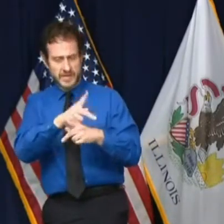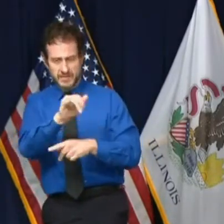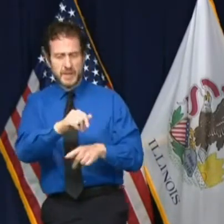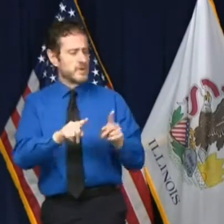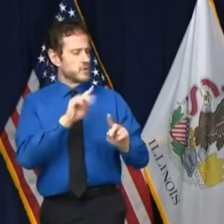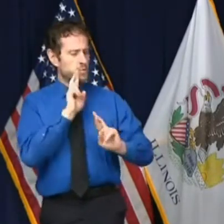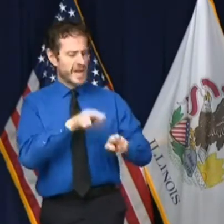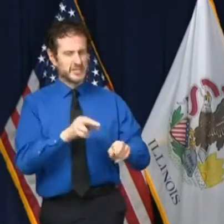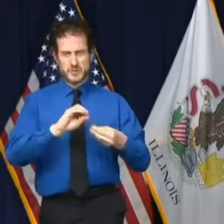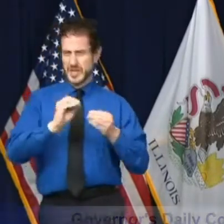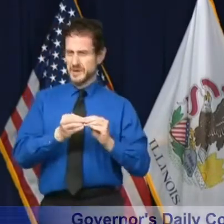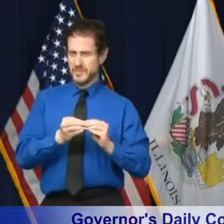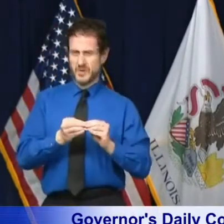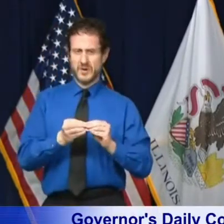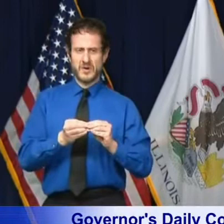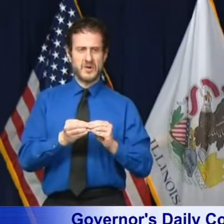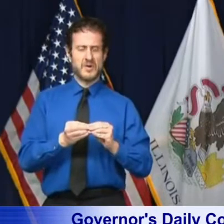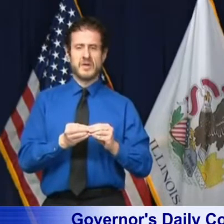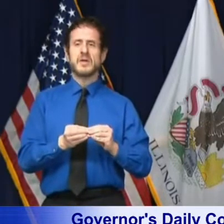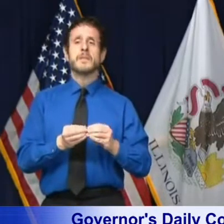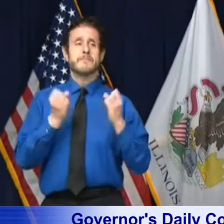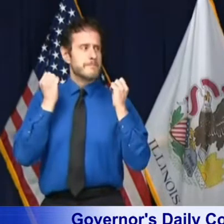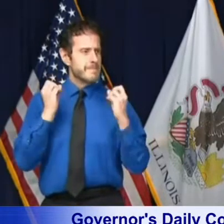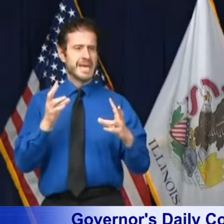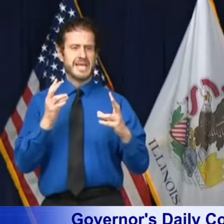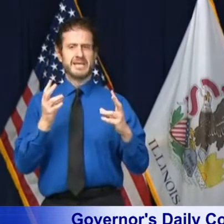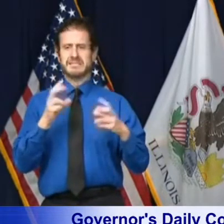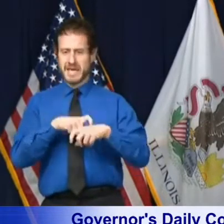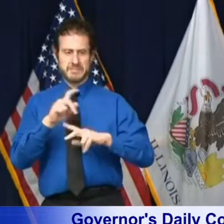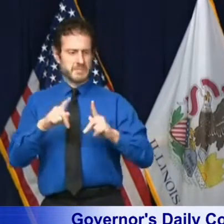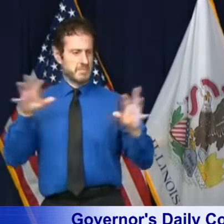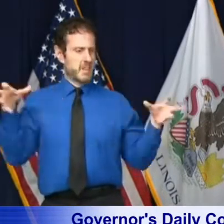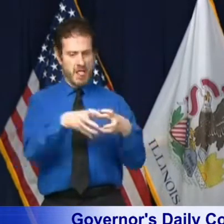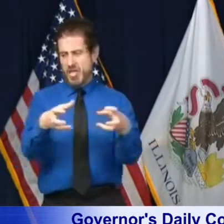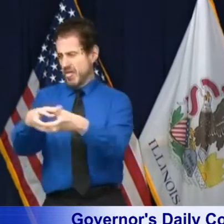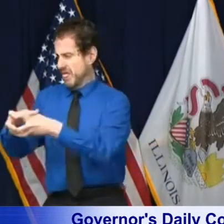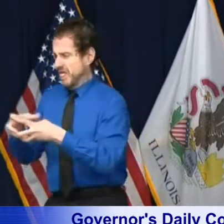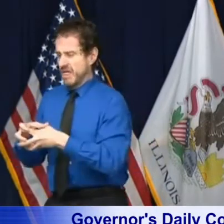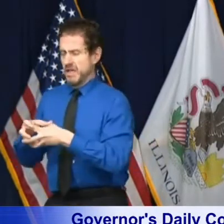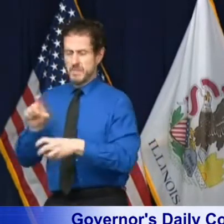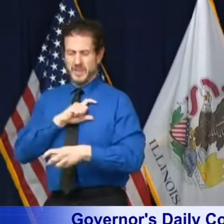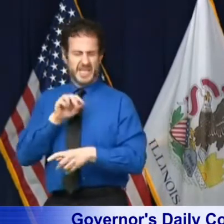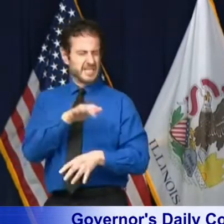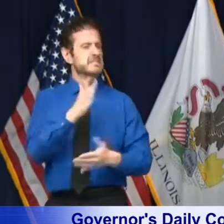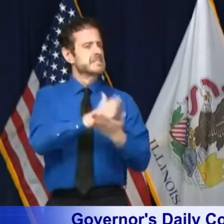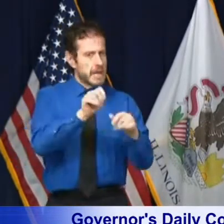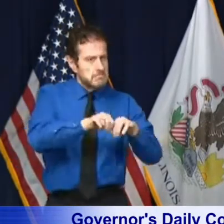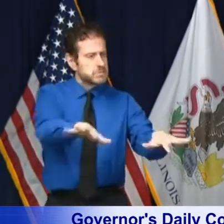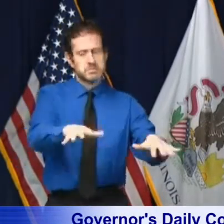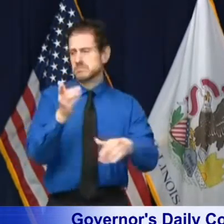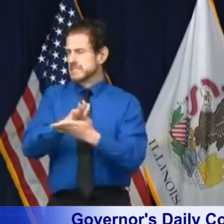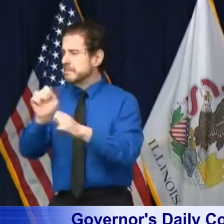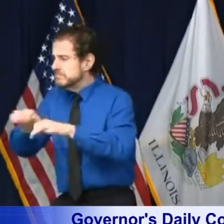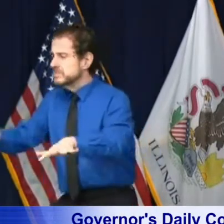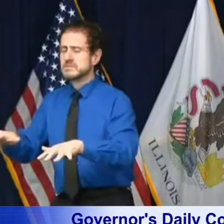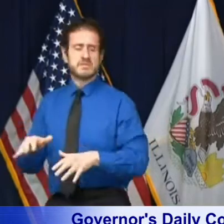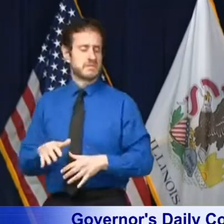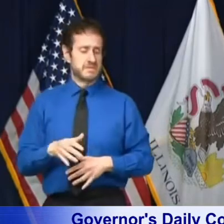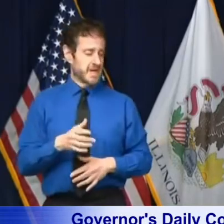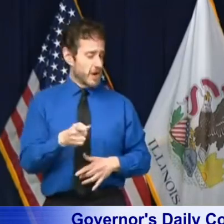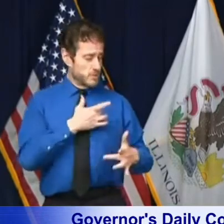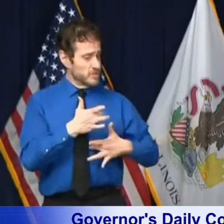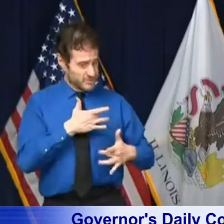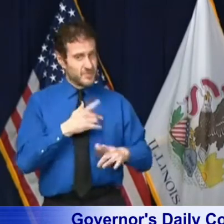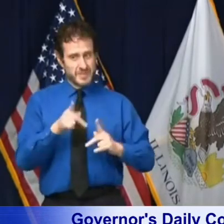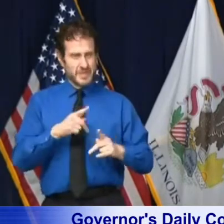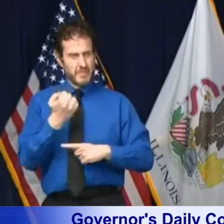to that number of dispersals in Chicago? And what do you feel needs to happen? And does it concern you that this could